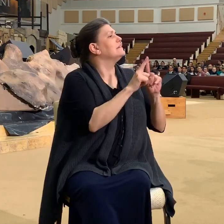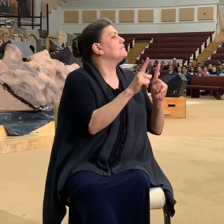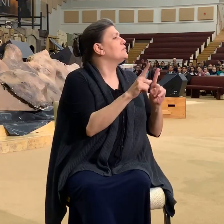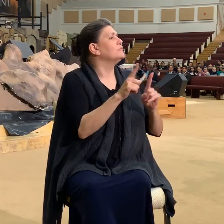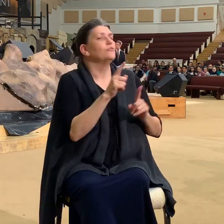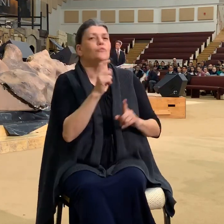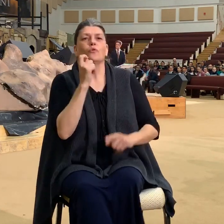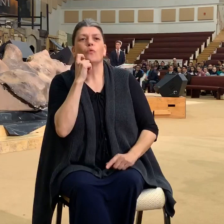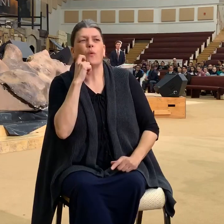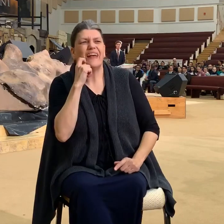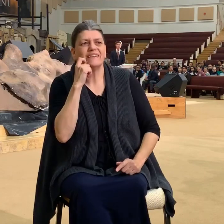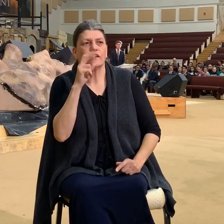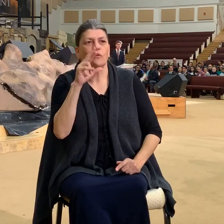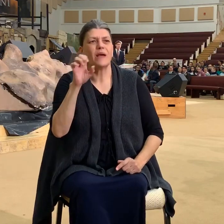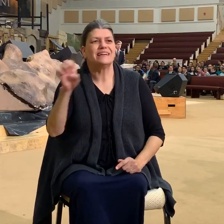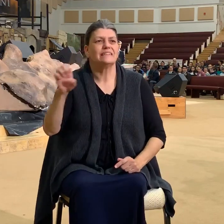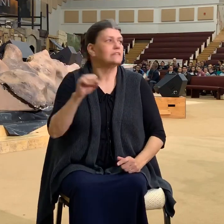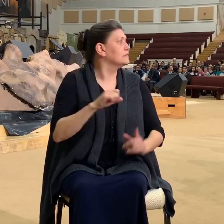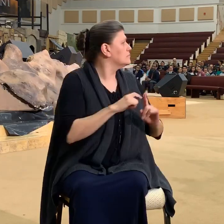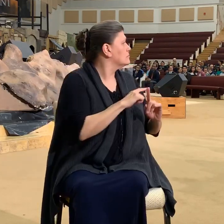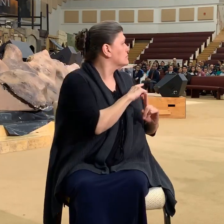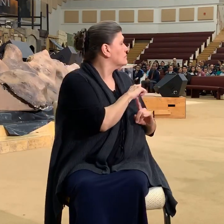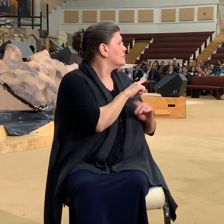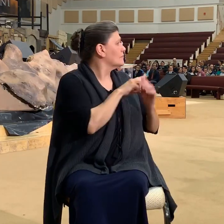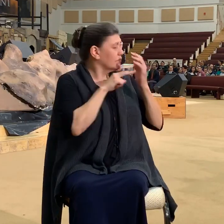there are represented here. Take a quick look.